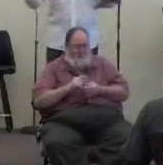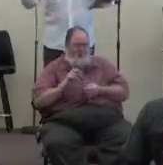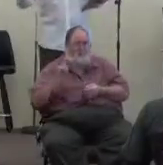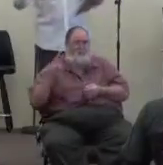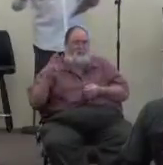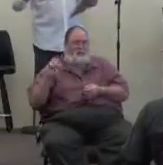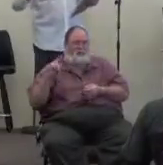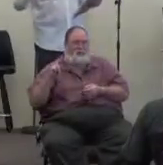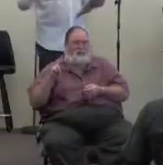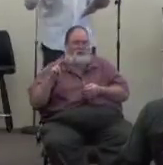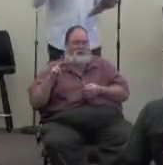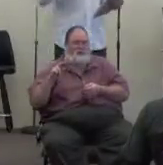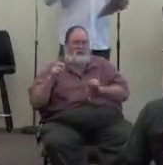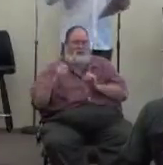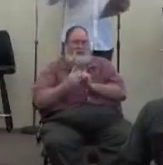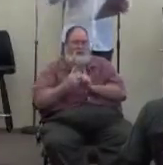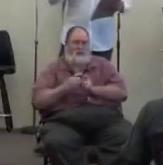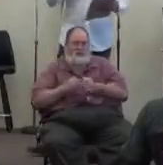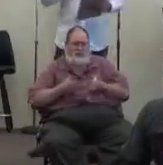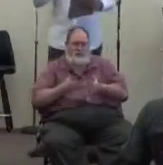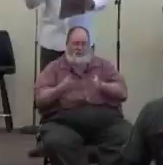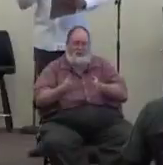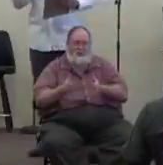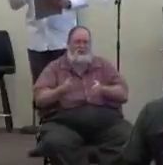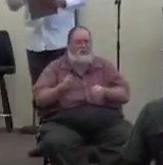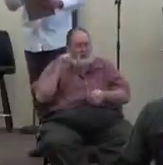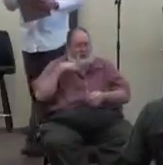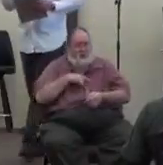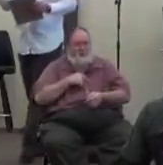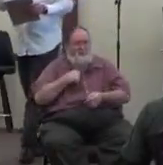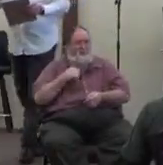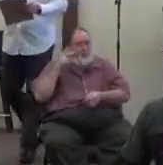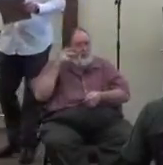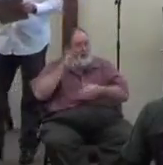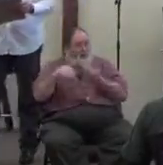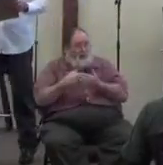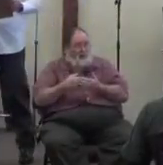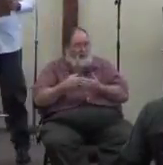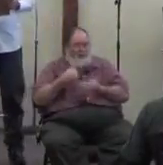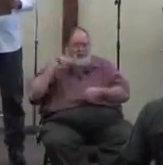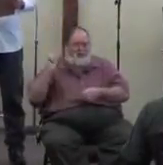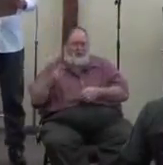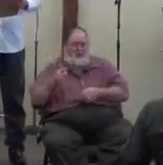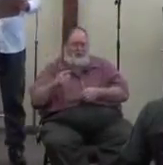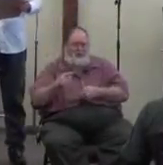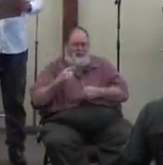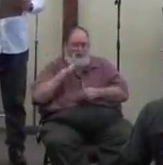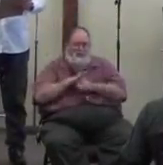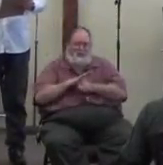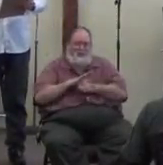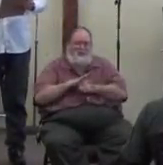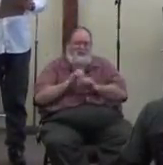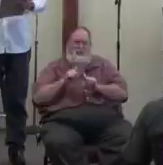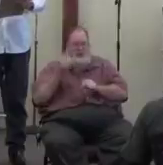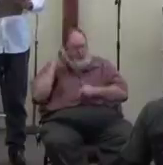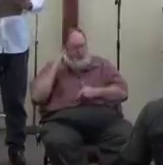with all of us, because we can hear all the commands and promises we want, and if we're not in obedience with Him, if we